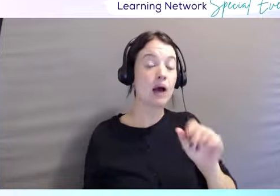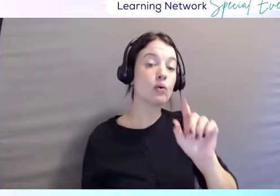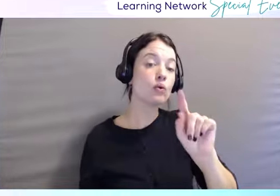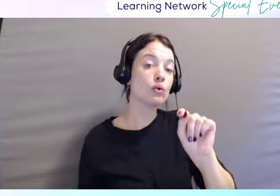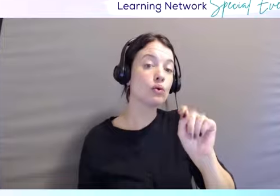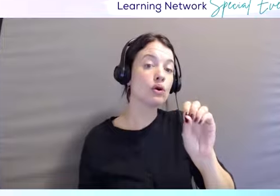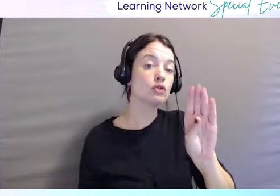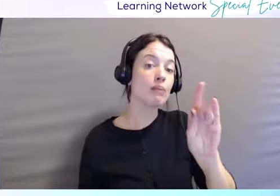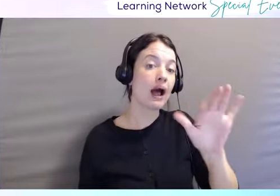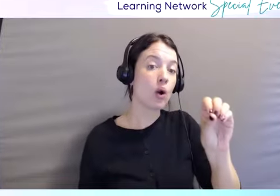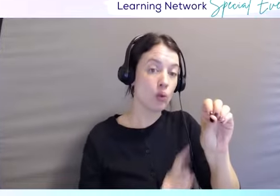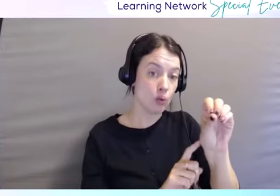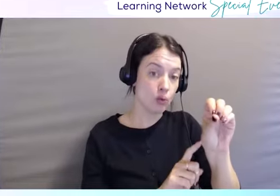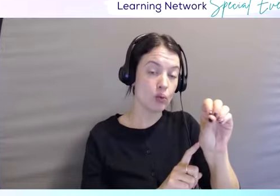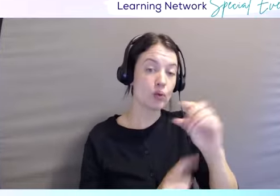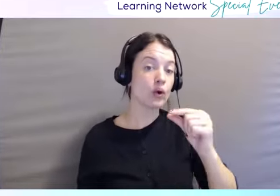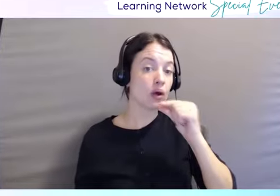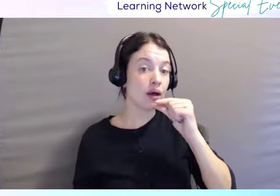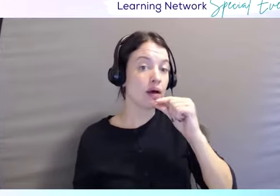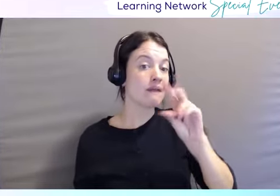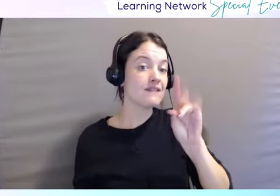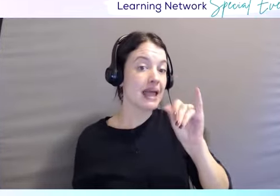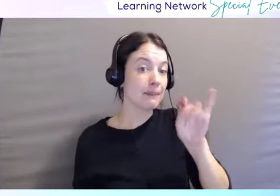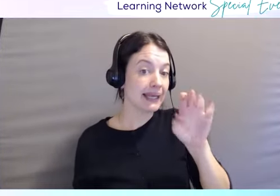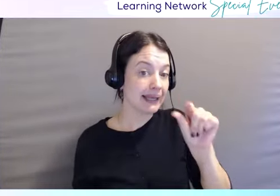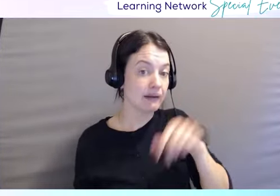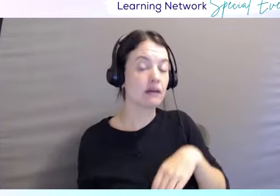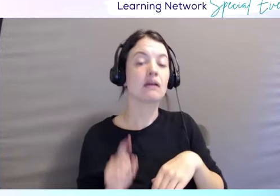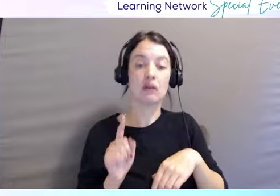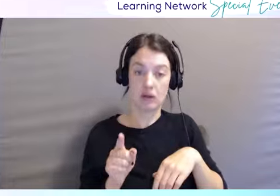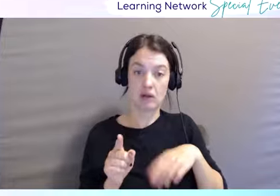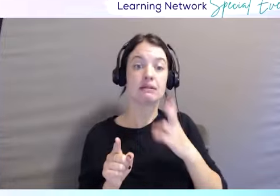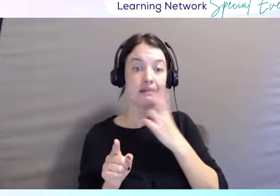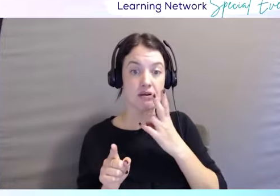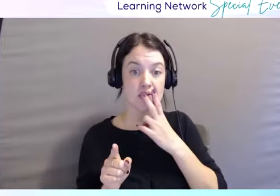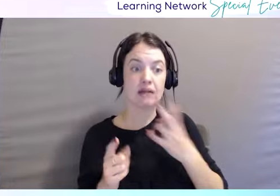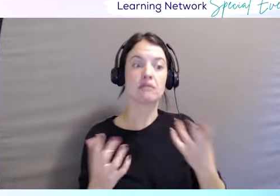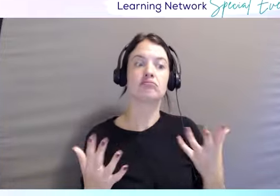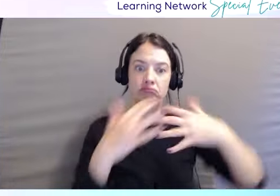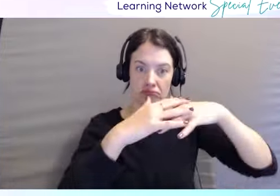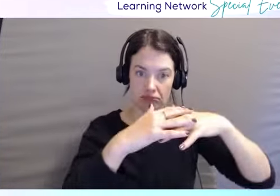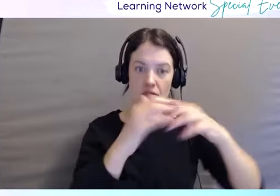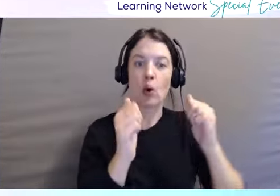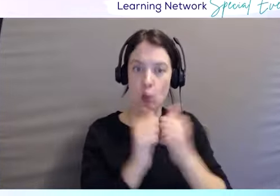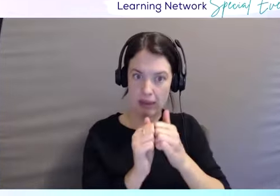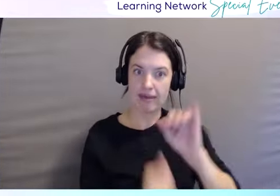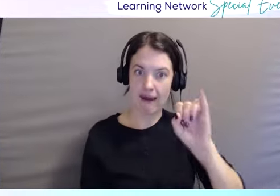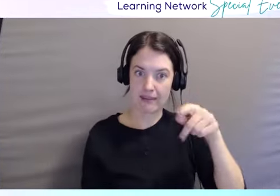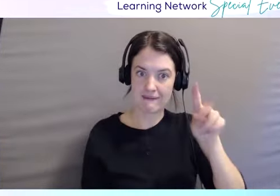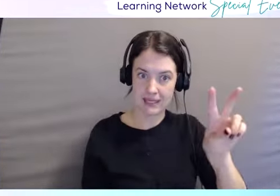intertwined with IPV control and gender relations more generally. So again, we have the sex-related factors.